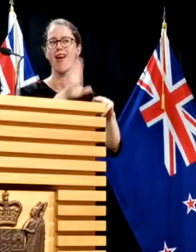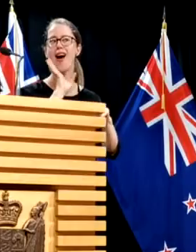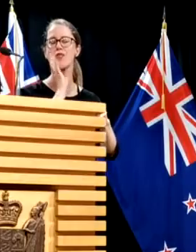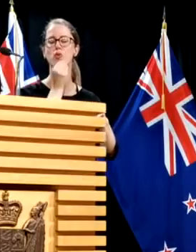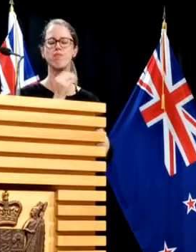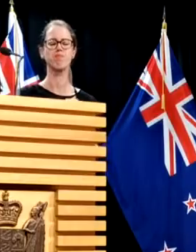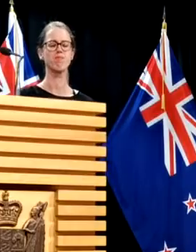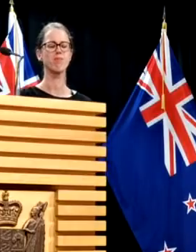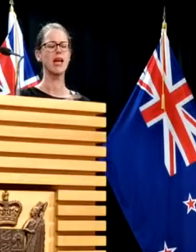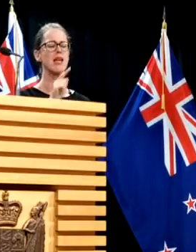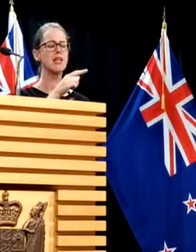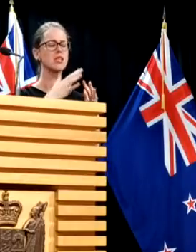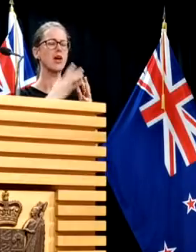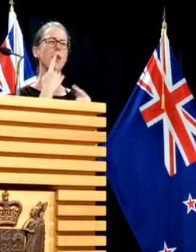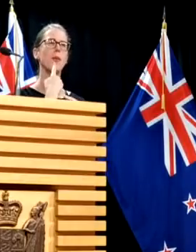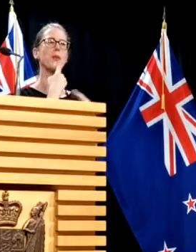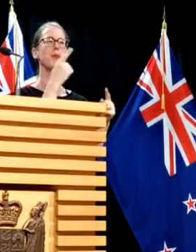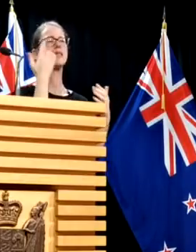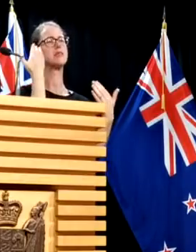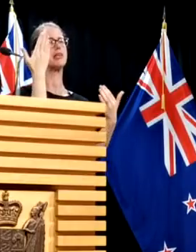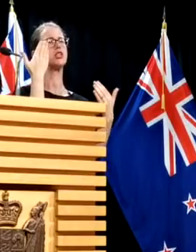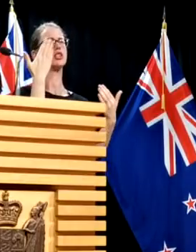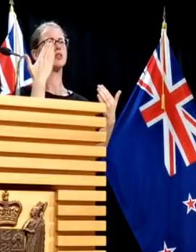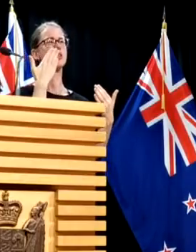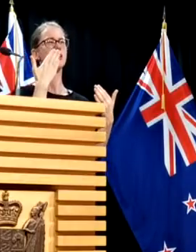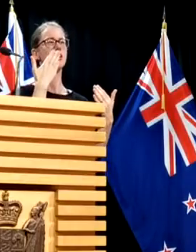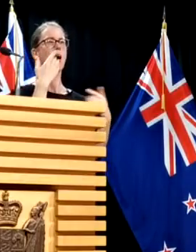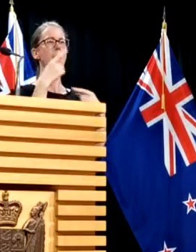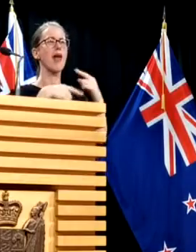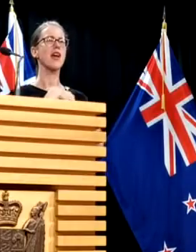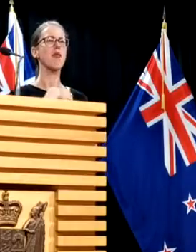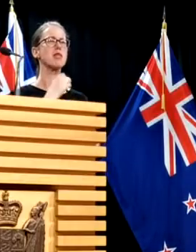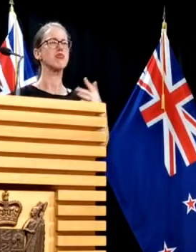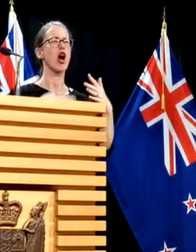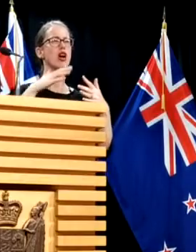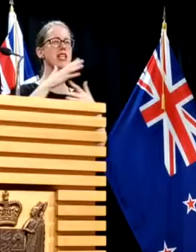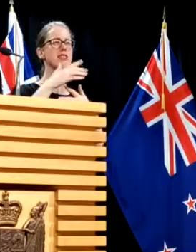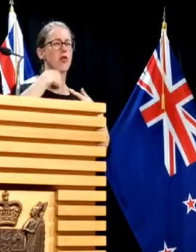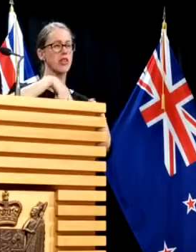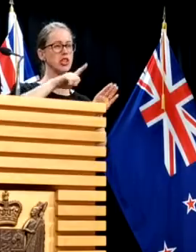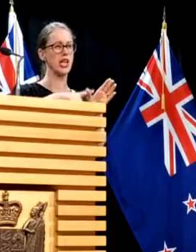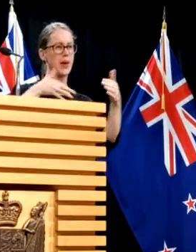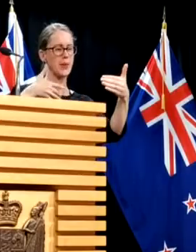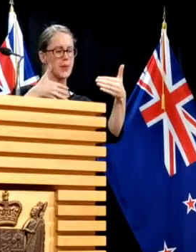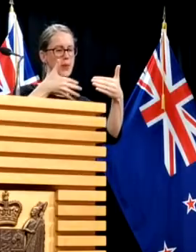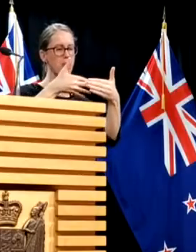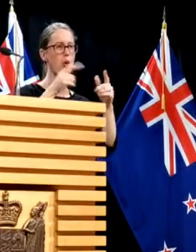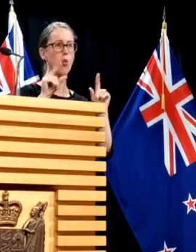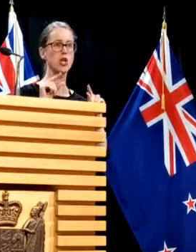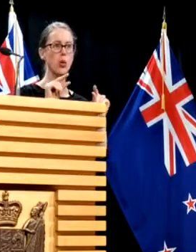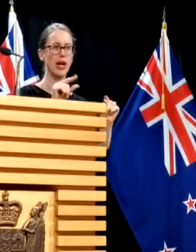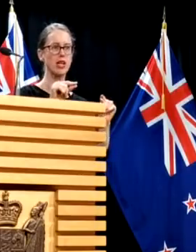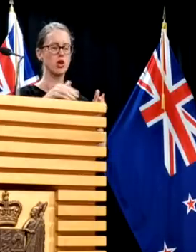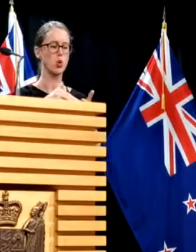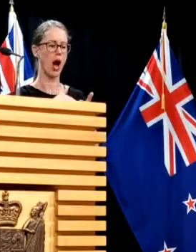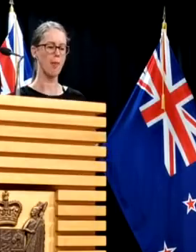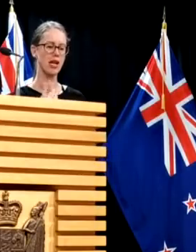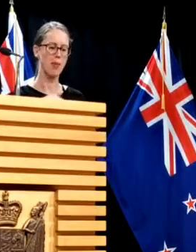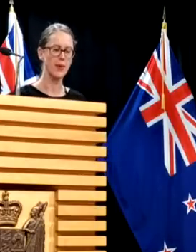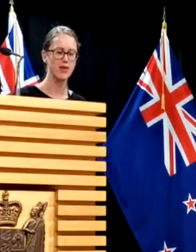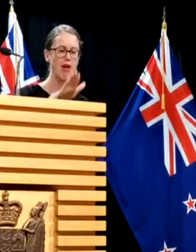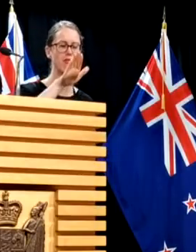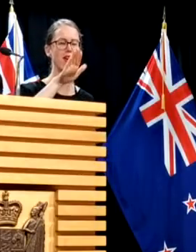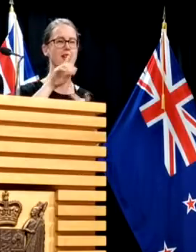later next week setting out the new government's priorities through to the end of this year, in particular, actions we will take to accelerate the economic